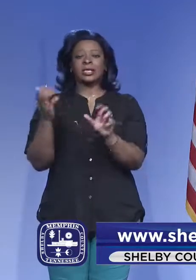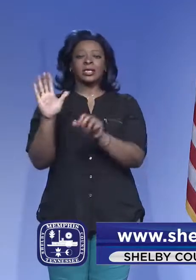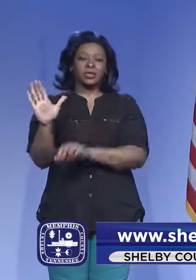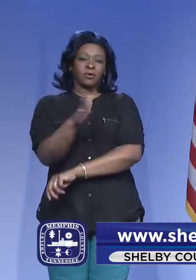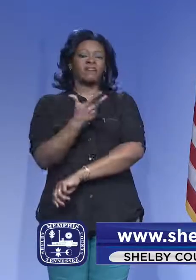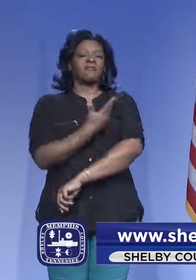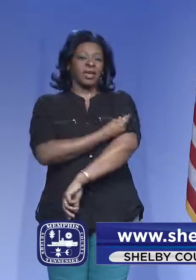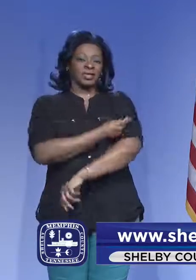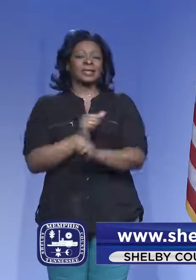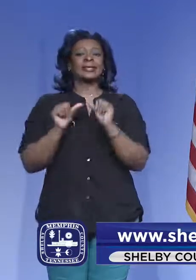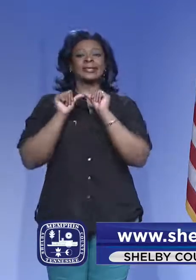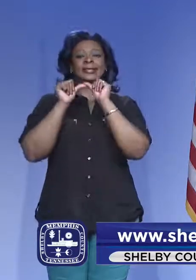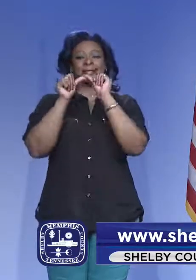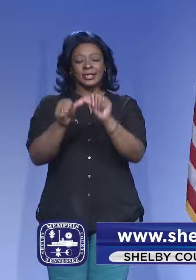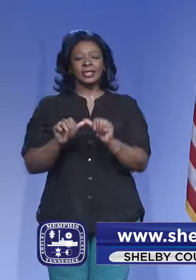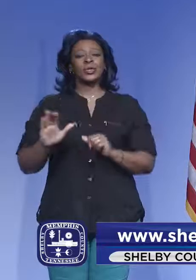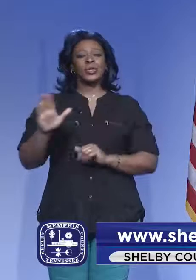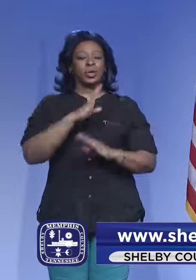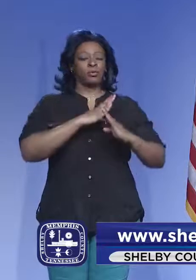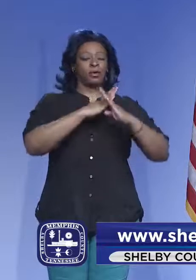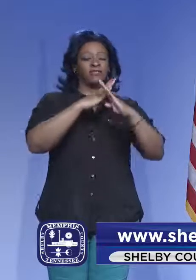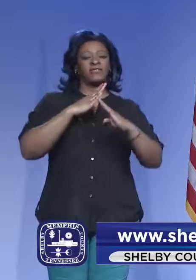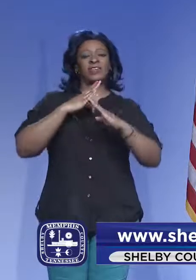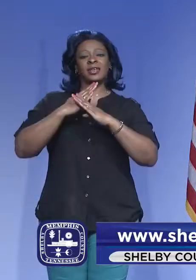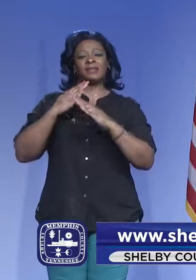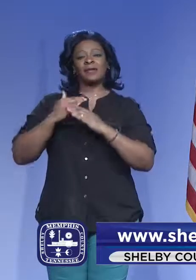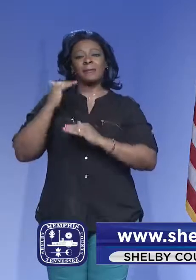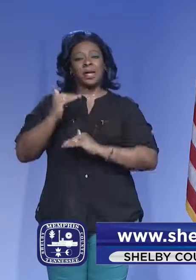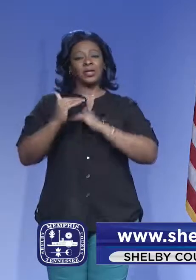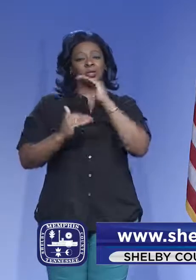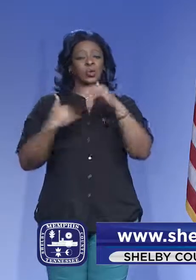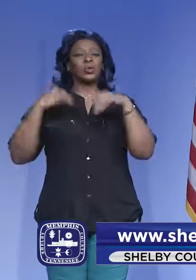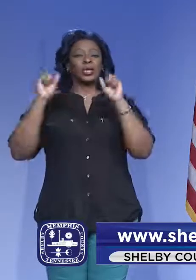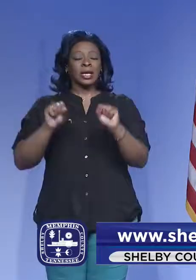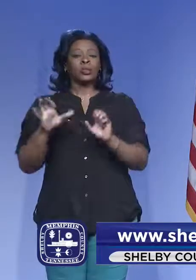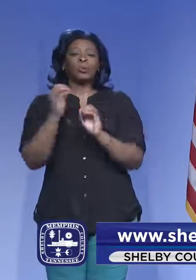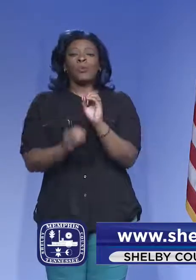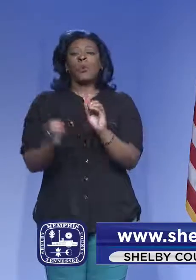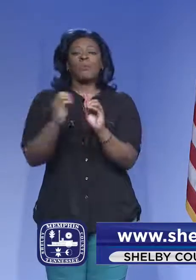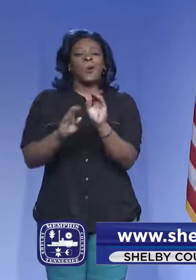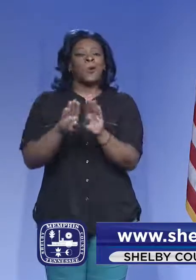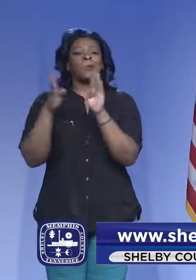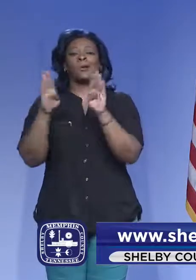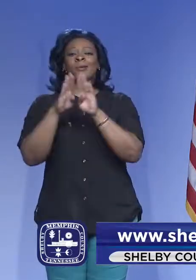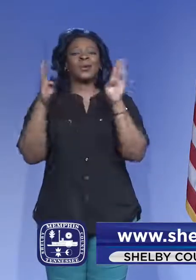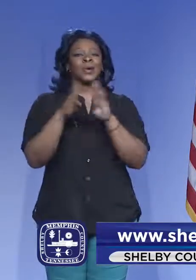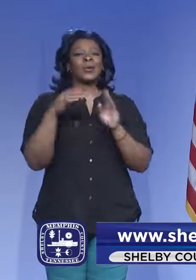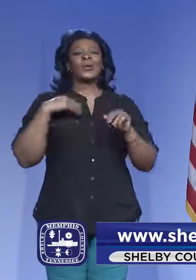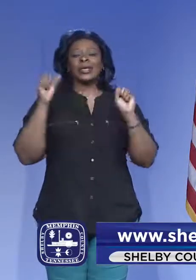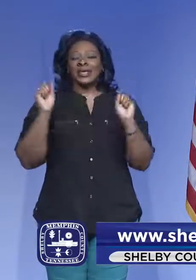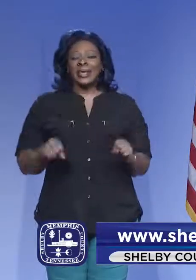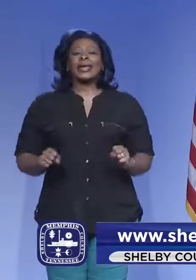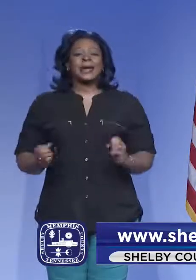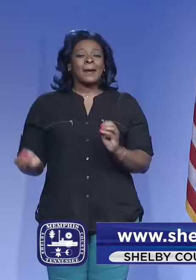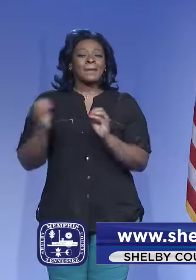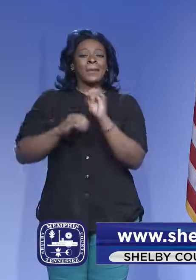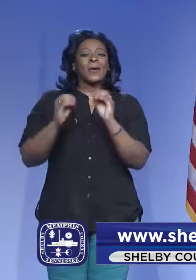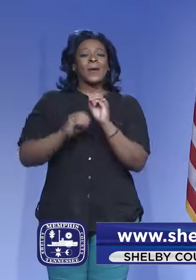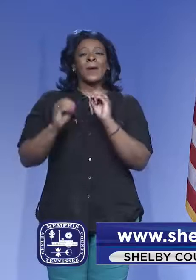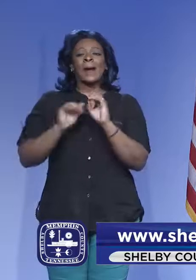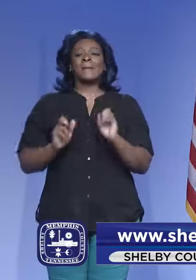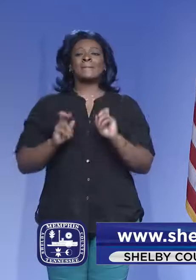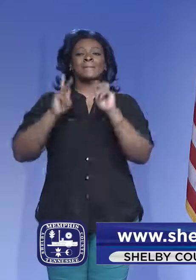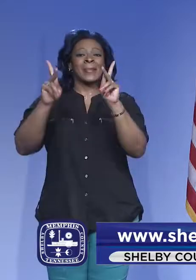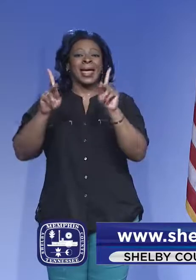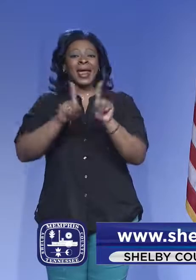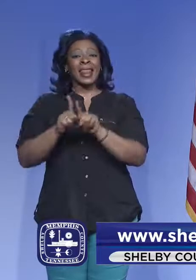vaccinated. Let's continue these preventive measures so that we can even do more, so that we can get more back to how